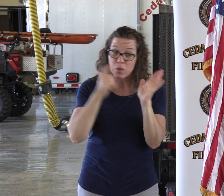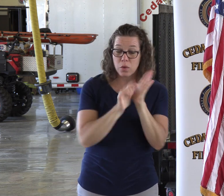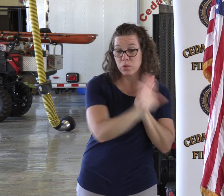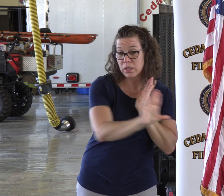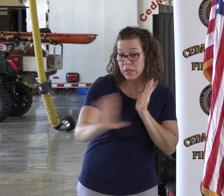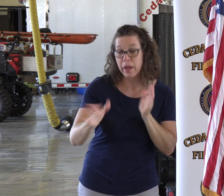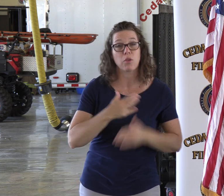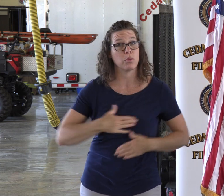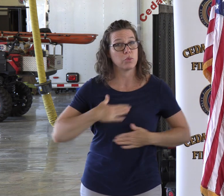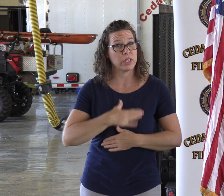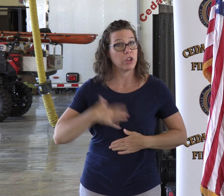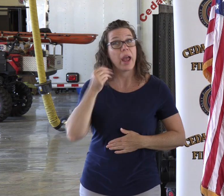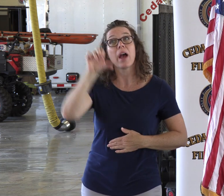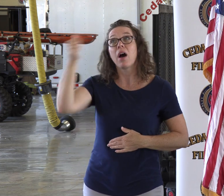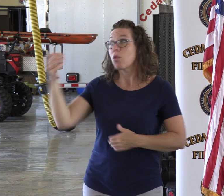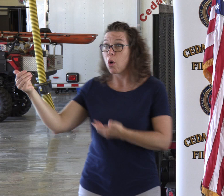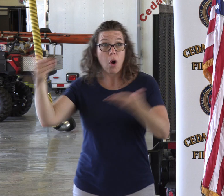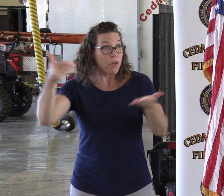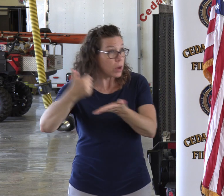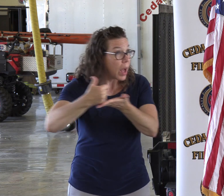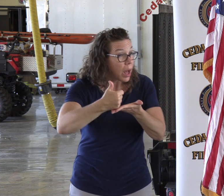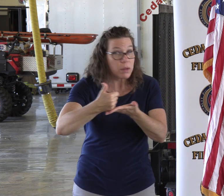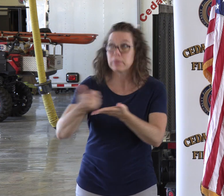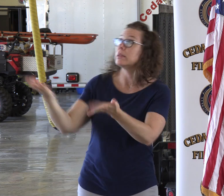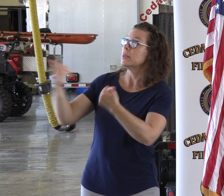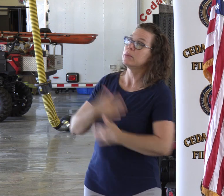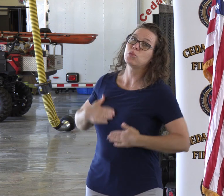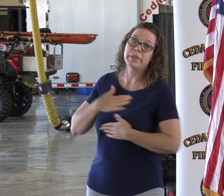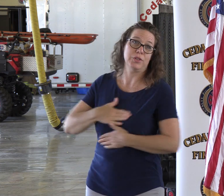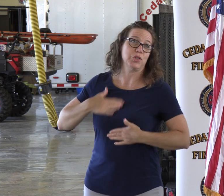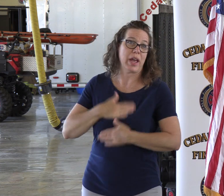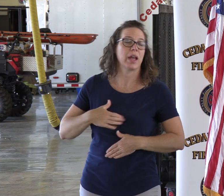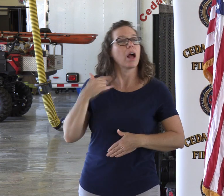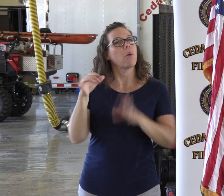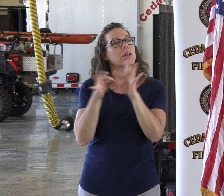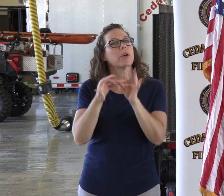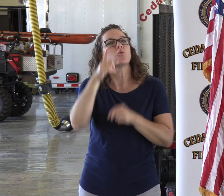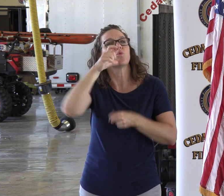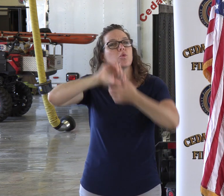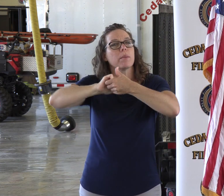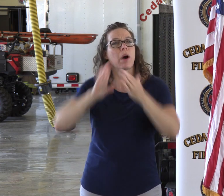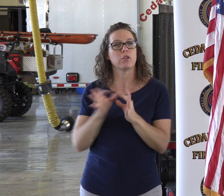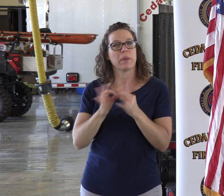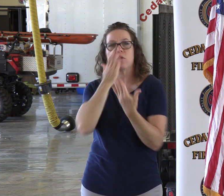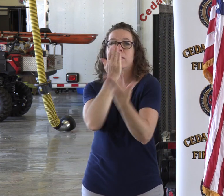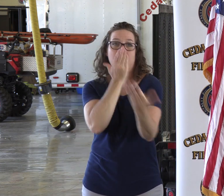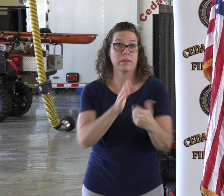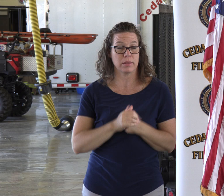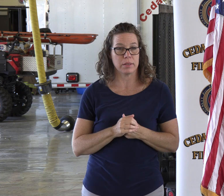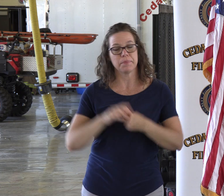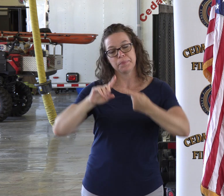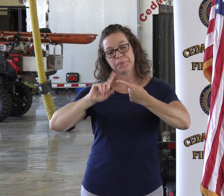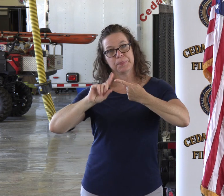of assistance that we've received from so many. I do want to mention a few of those partners.